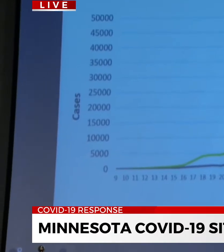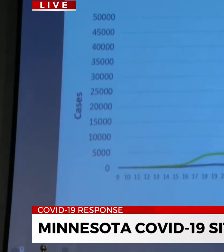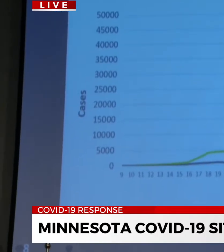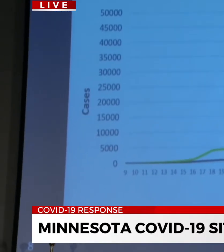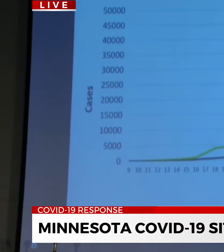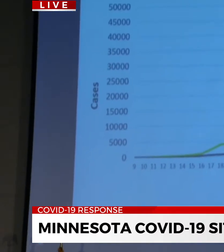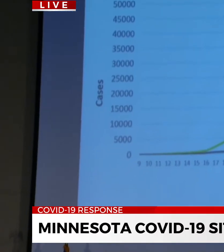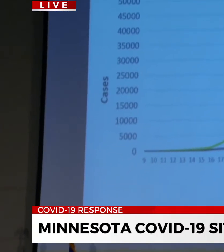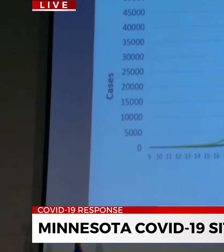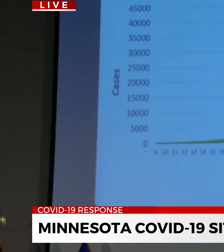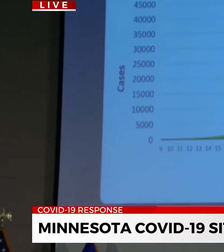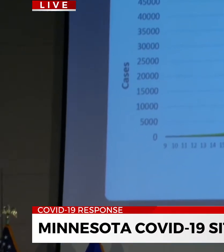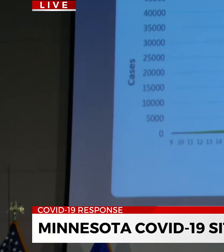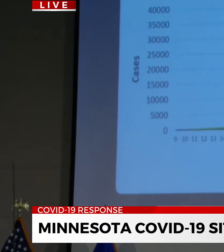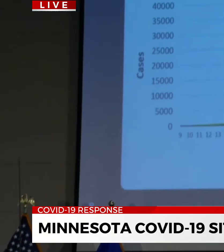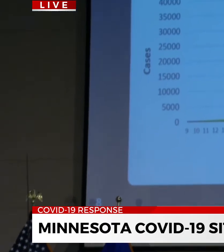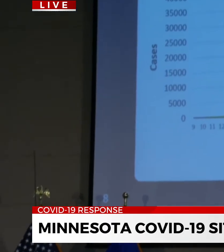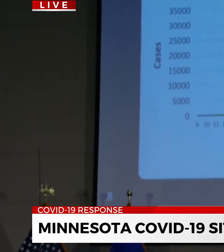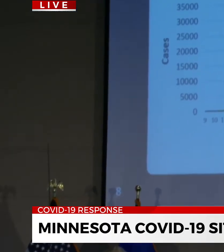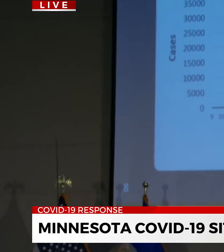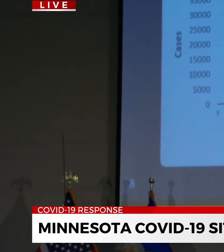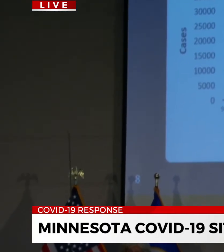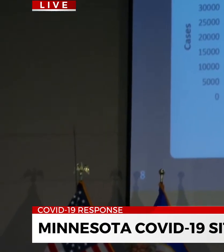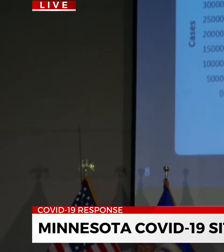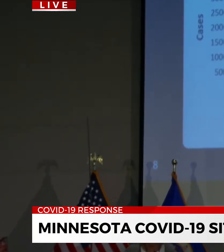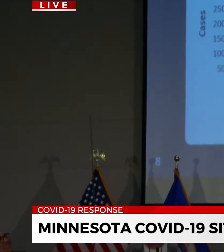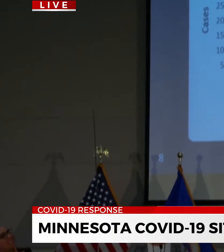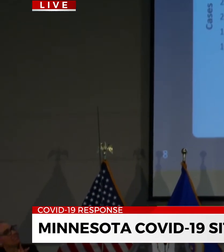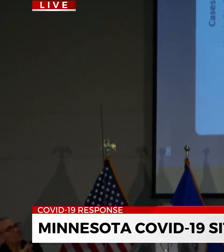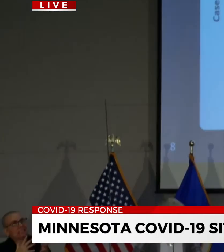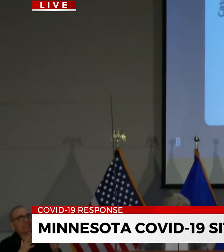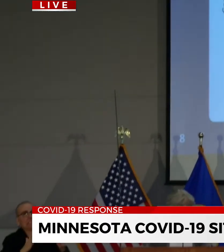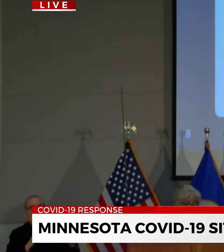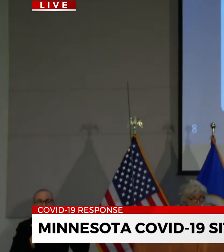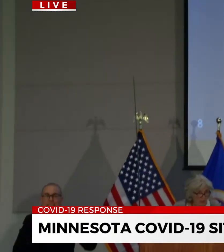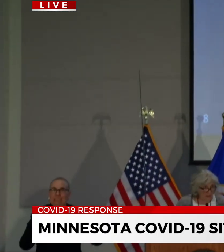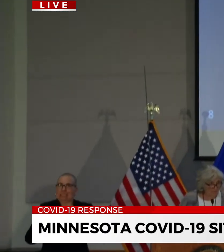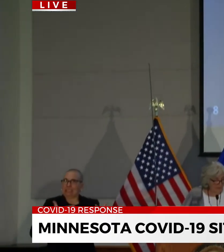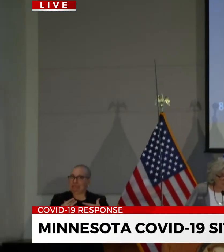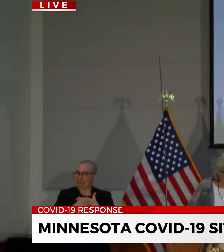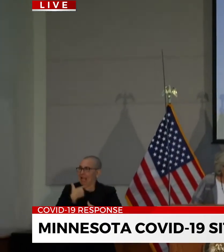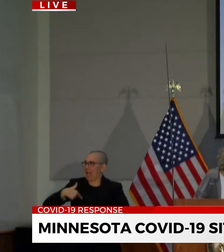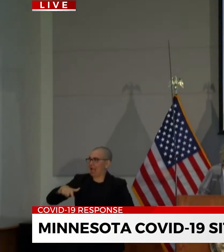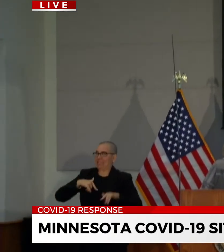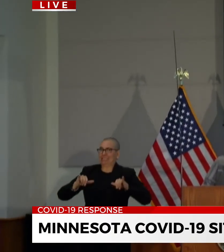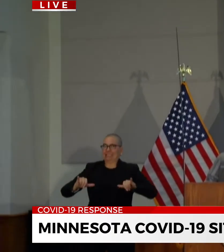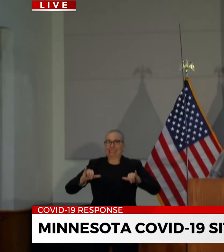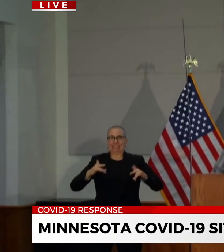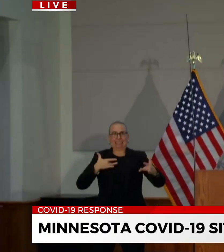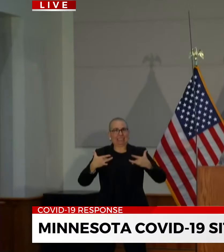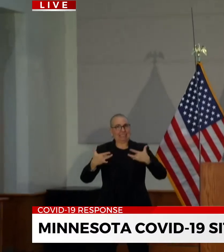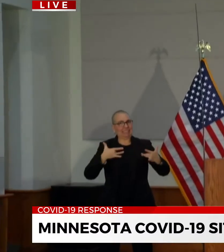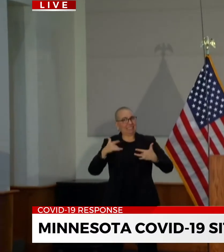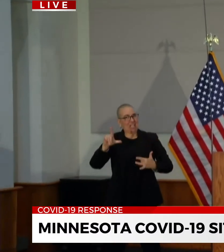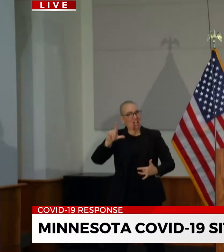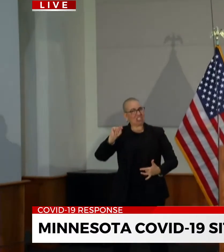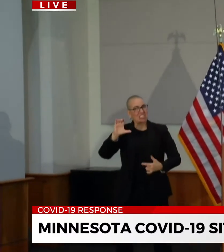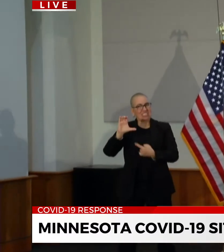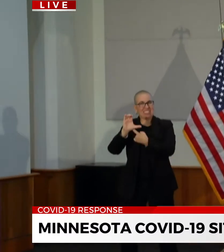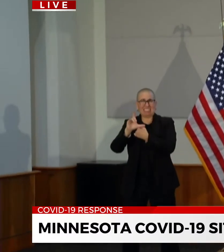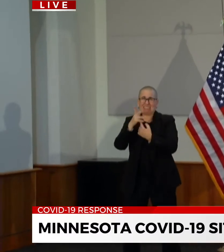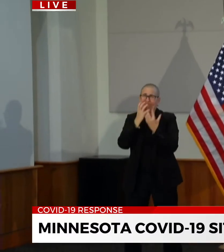the uptick in that dark blue line, which is concerning because this is a small and vulnerable population.